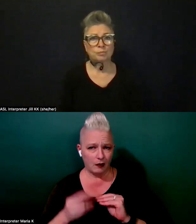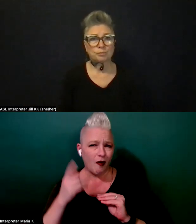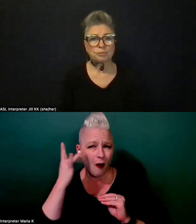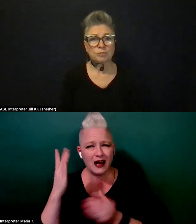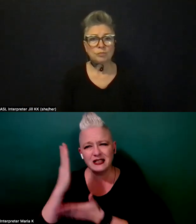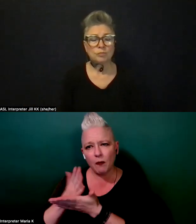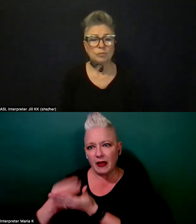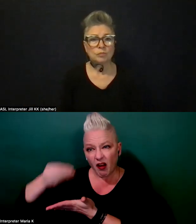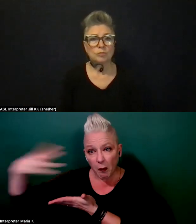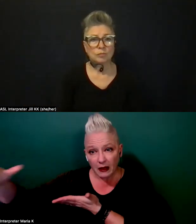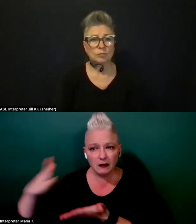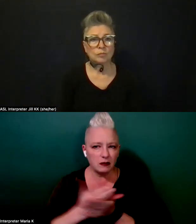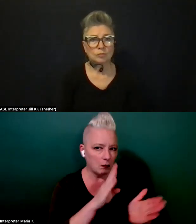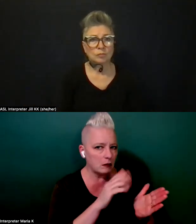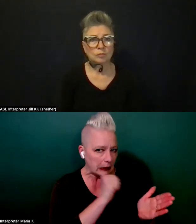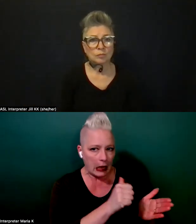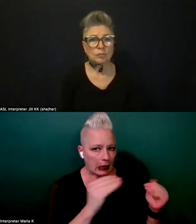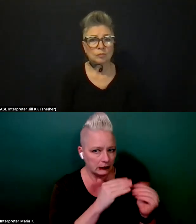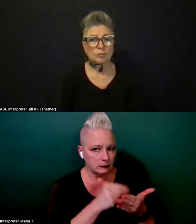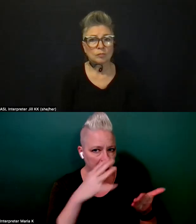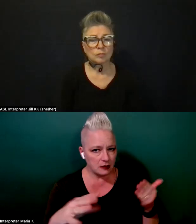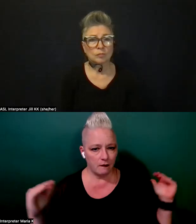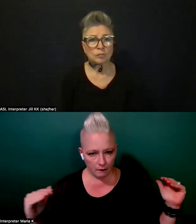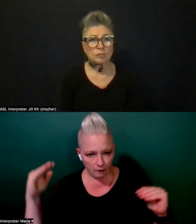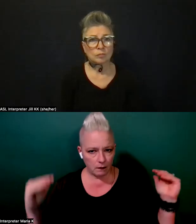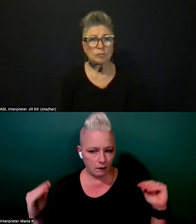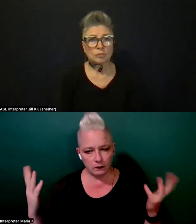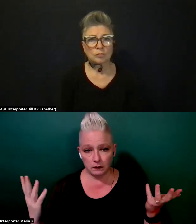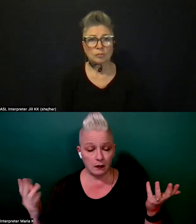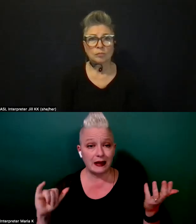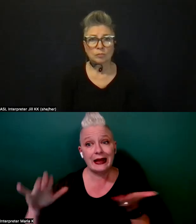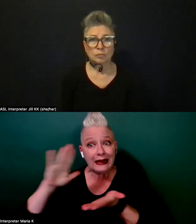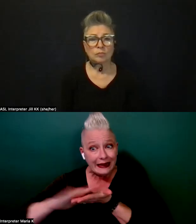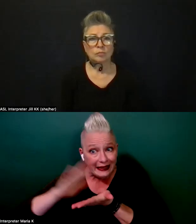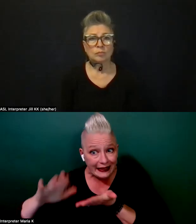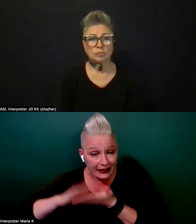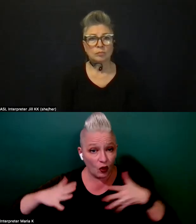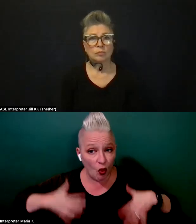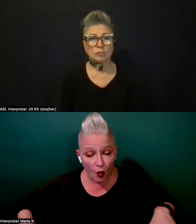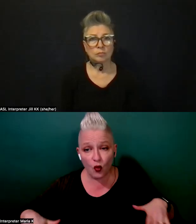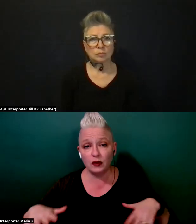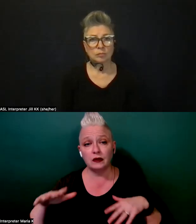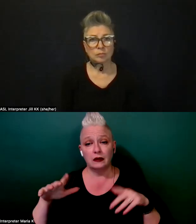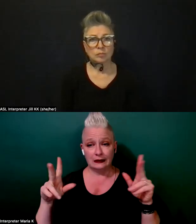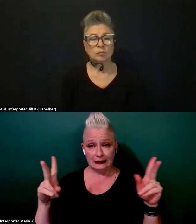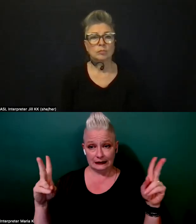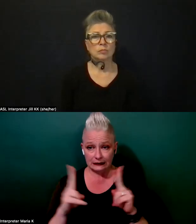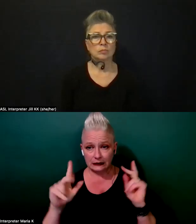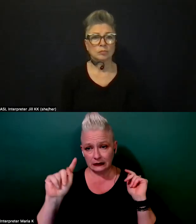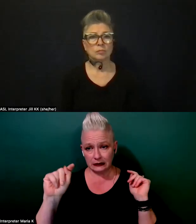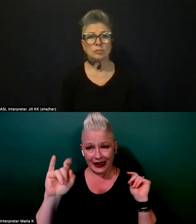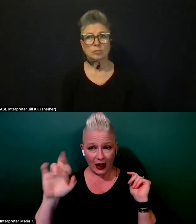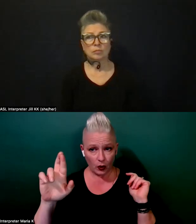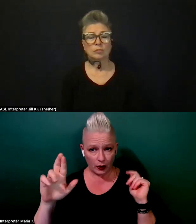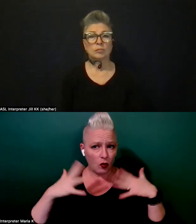Um, and we like there's things like cleaning and tailoring and all the things you mentioned are